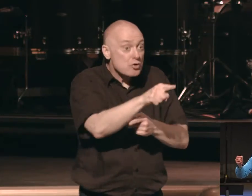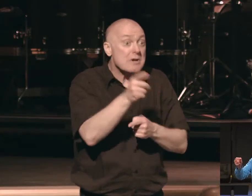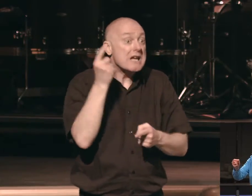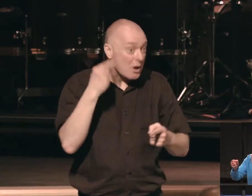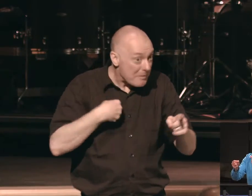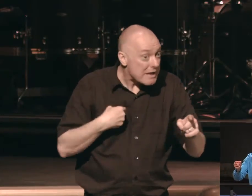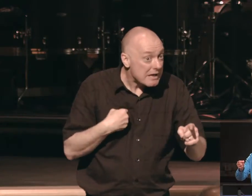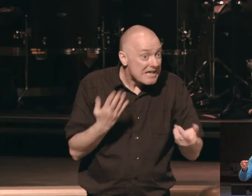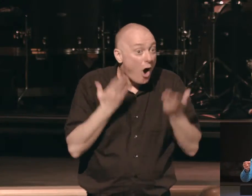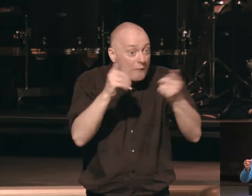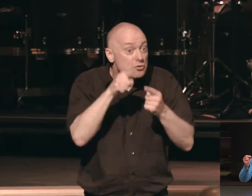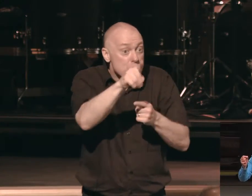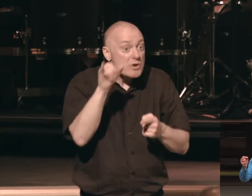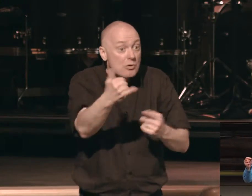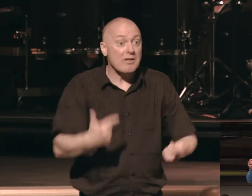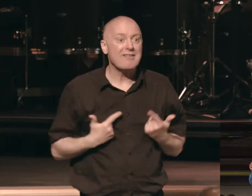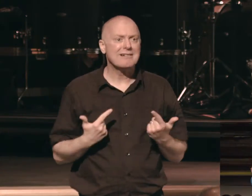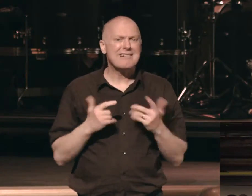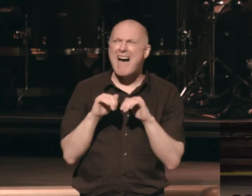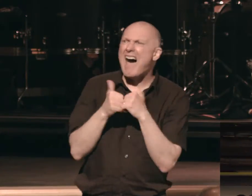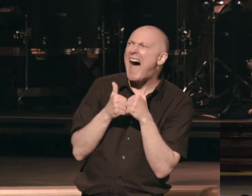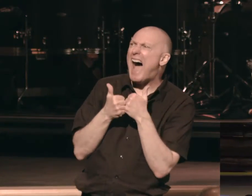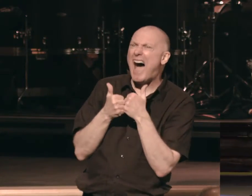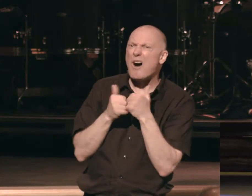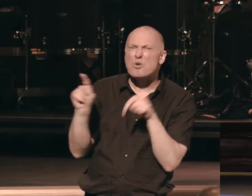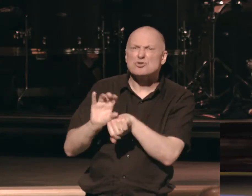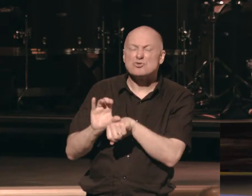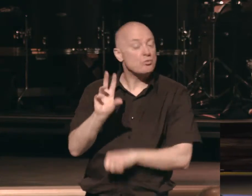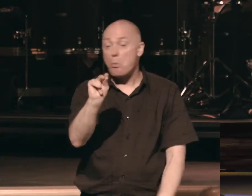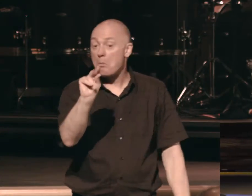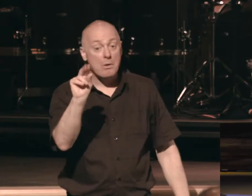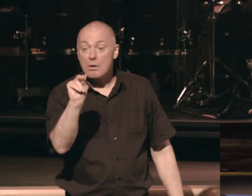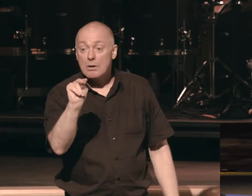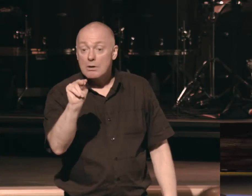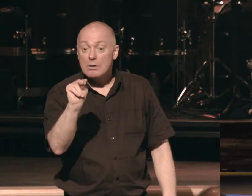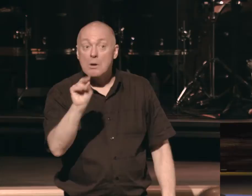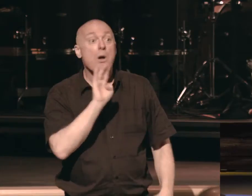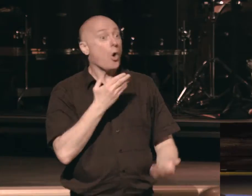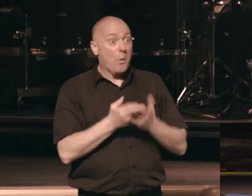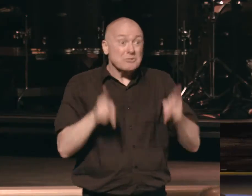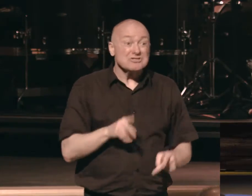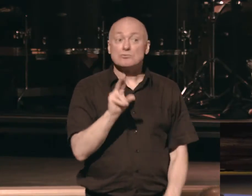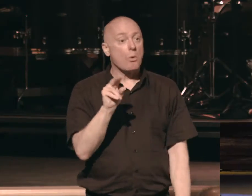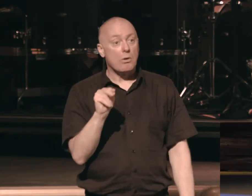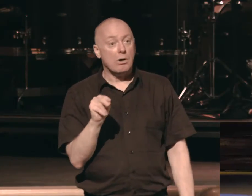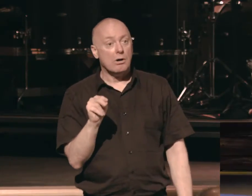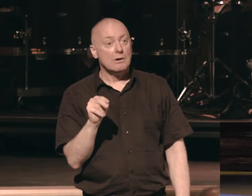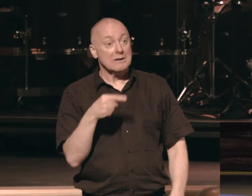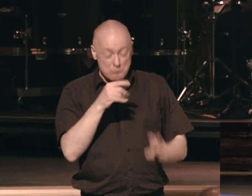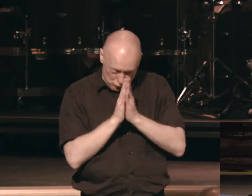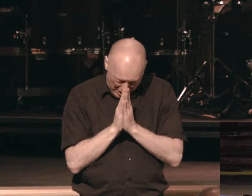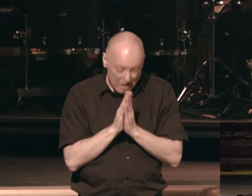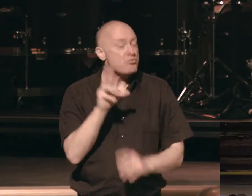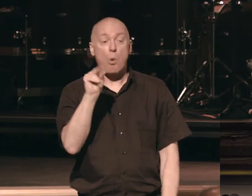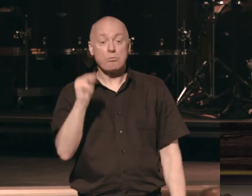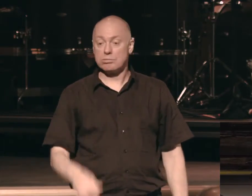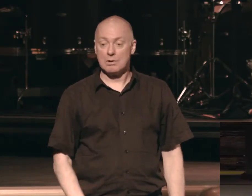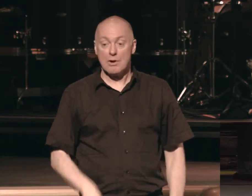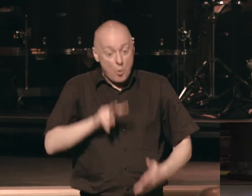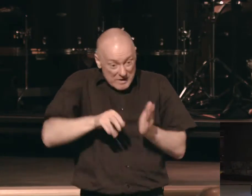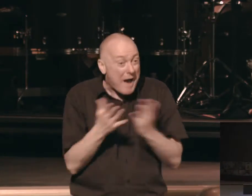to you eternal life. You're like, how do I get this? By going to church? No. By being a good person? No. By saying prayers? No. By reading my Bible?